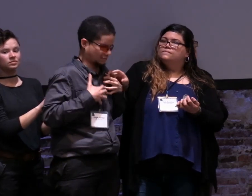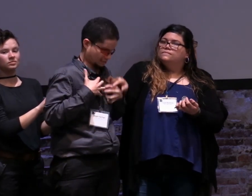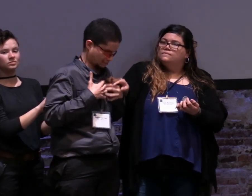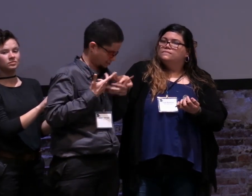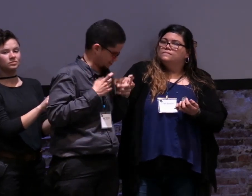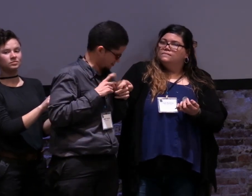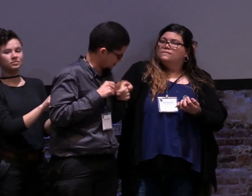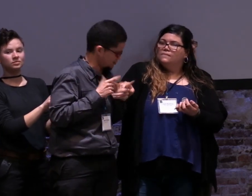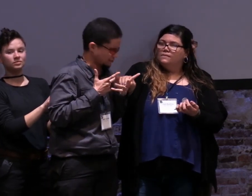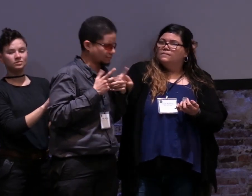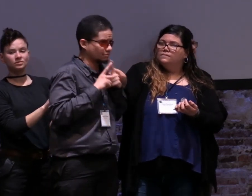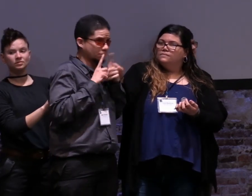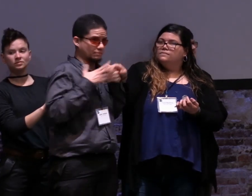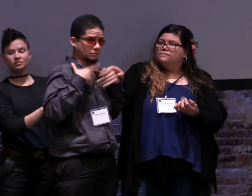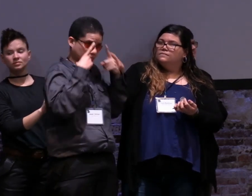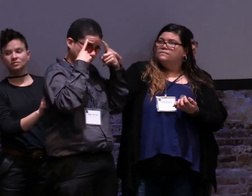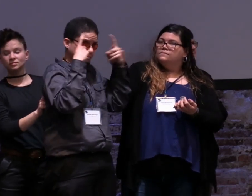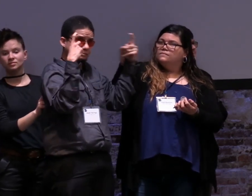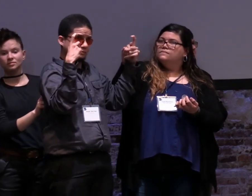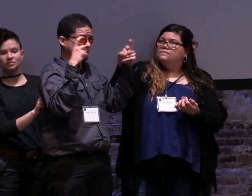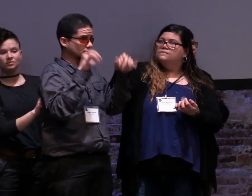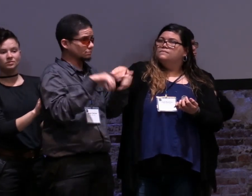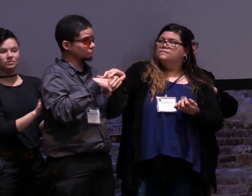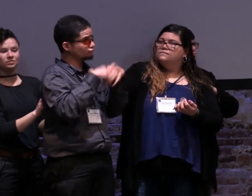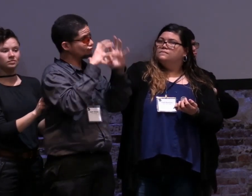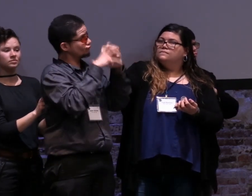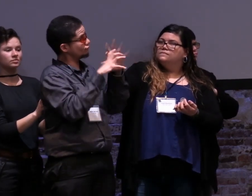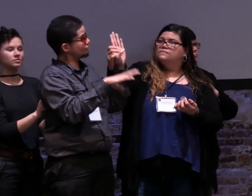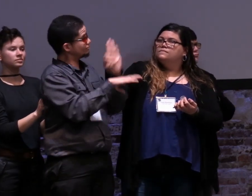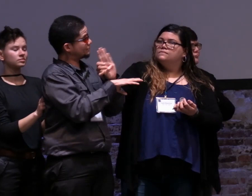things. And I was frustrated, but yet I had dreams